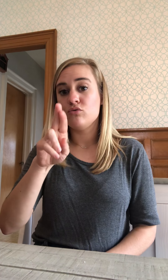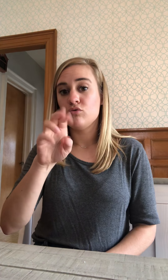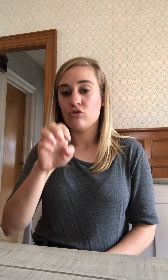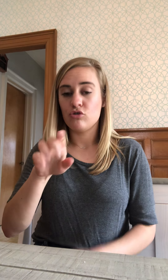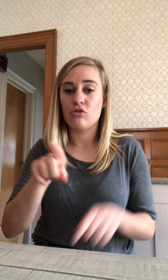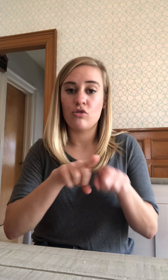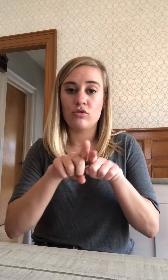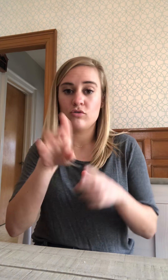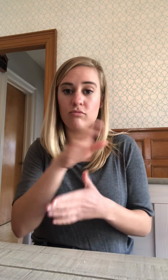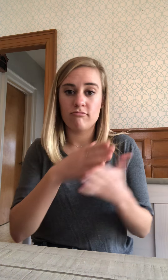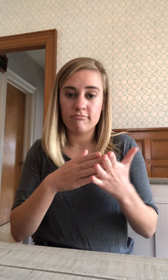many cases.